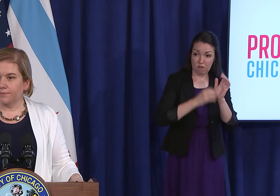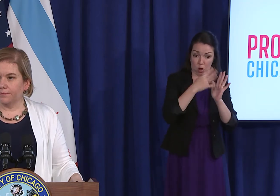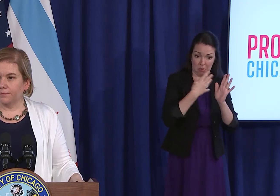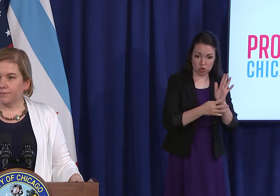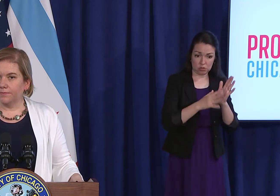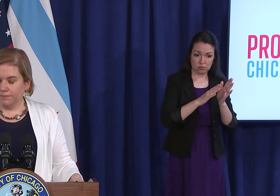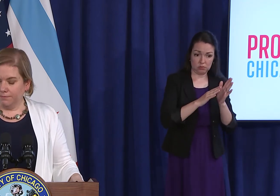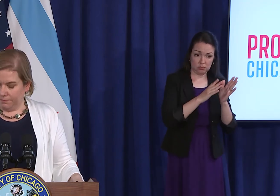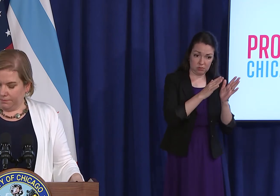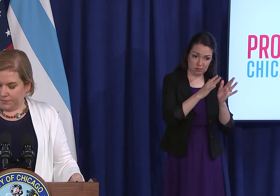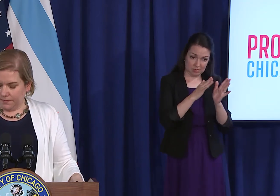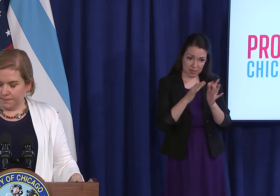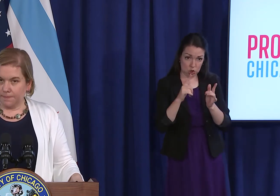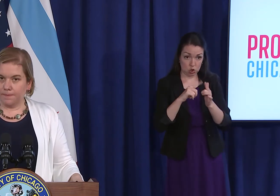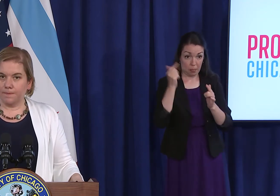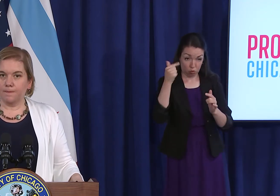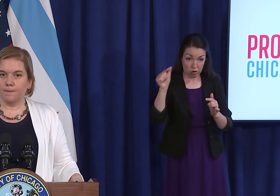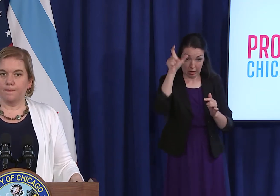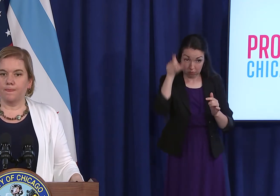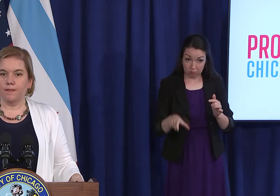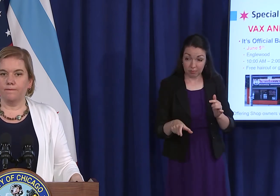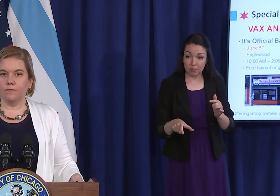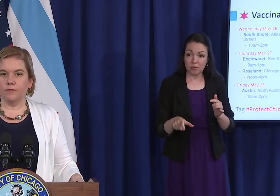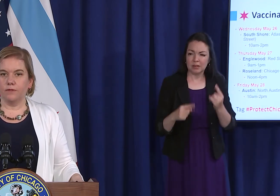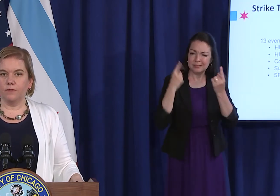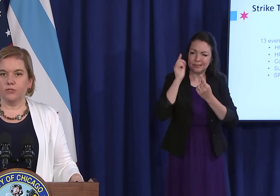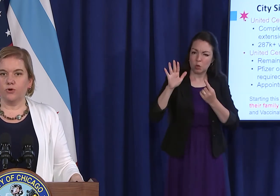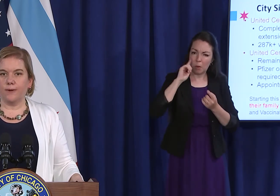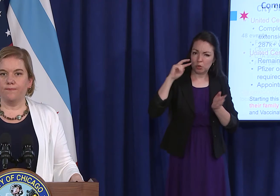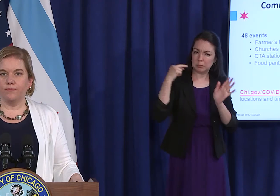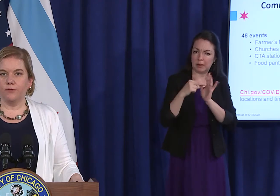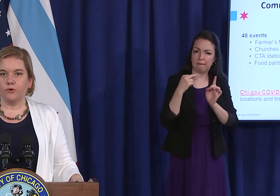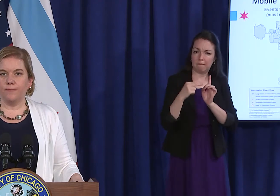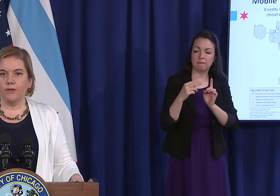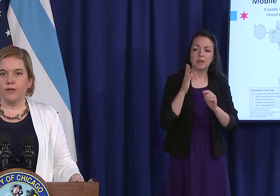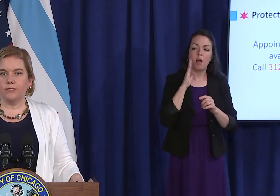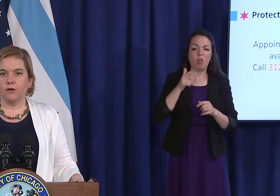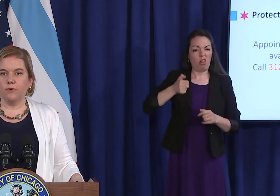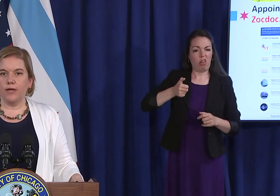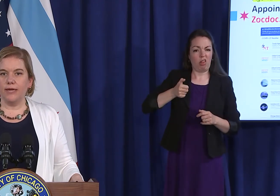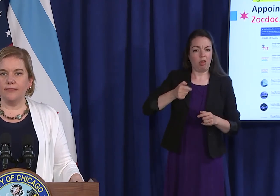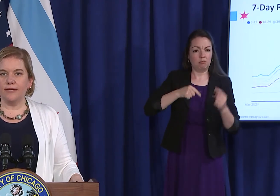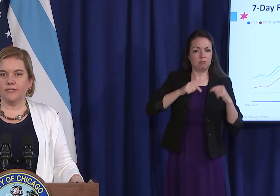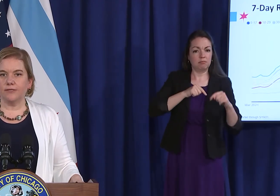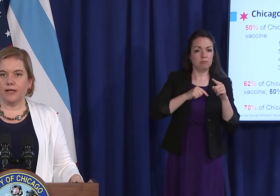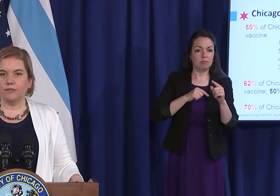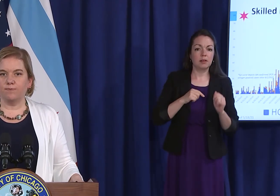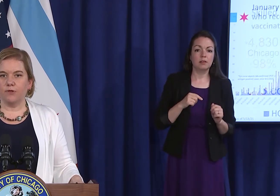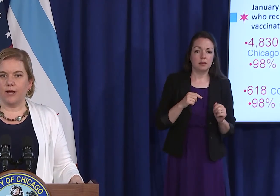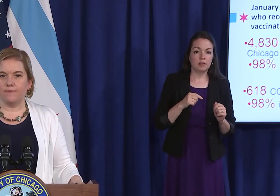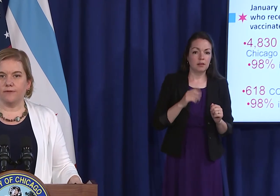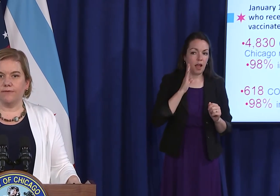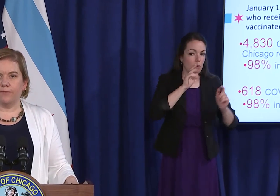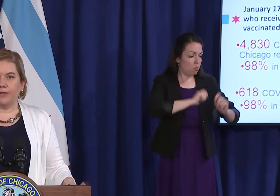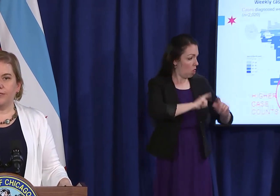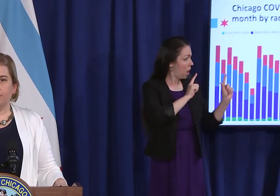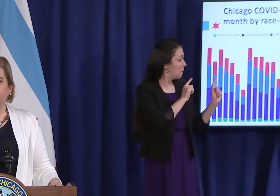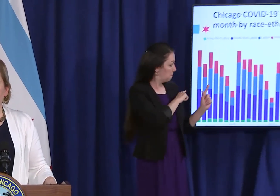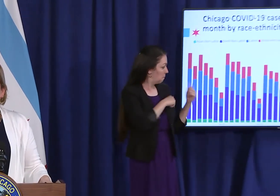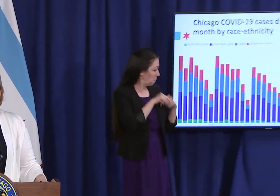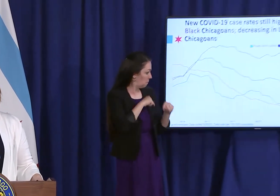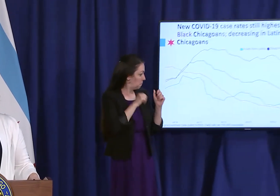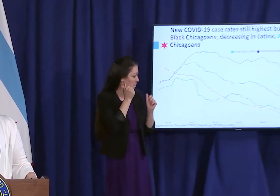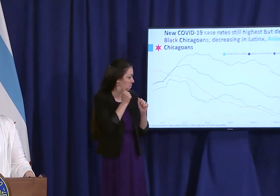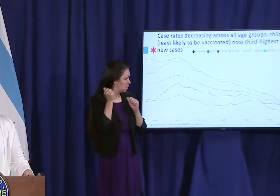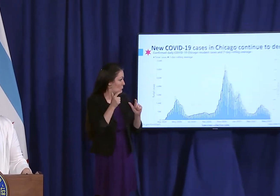green column at some point? I'm just wondering what your perspective is on it. Sure. So in this, I'll just pull it up so everybody can see what we're